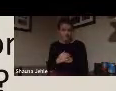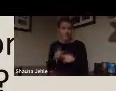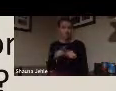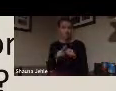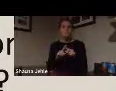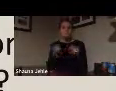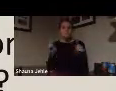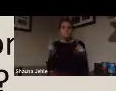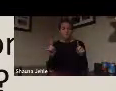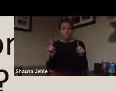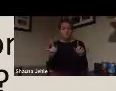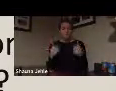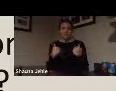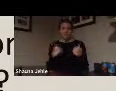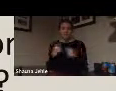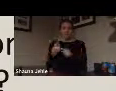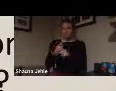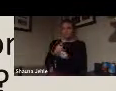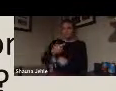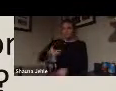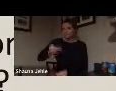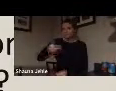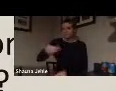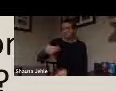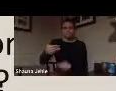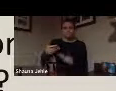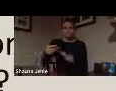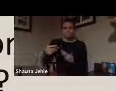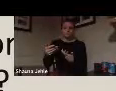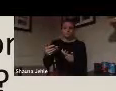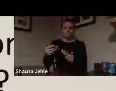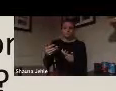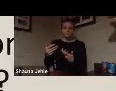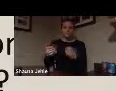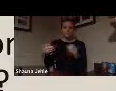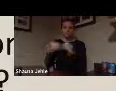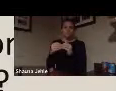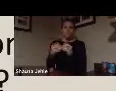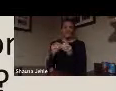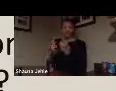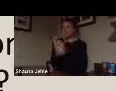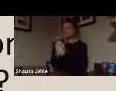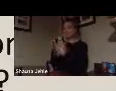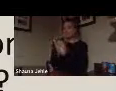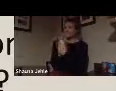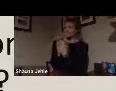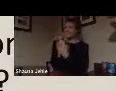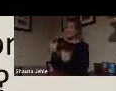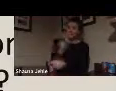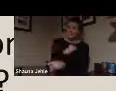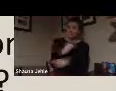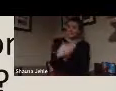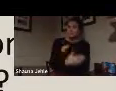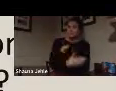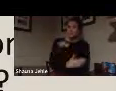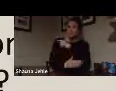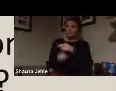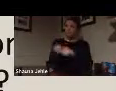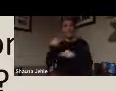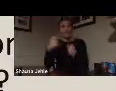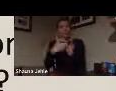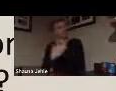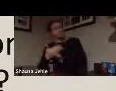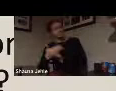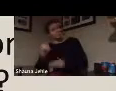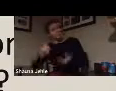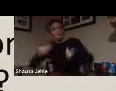there's regularly receiving more requests from more communities. And so this is